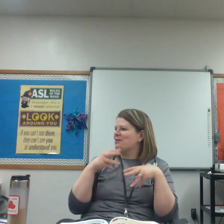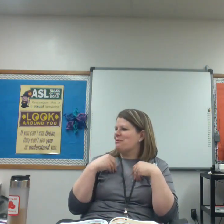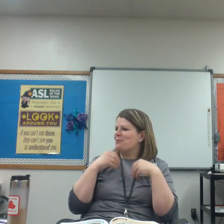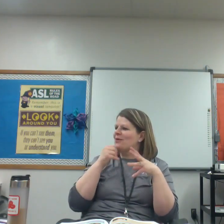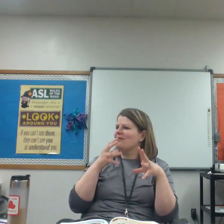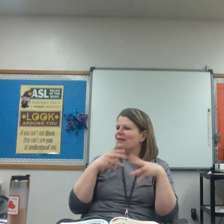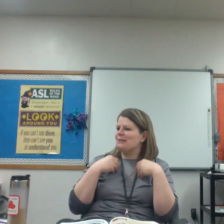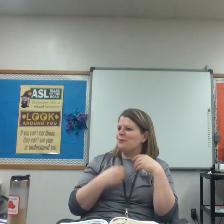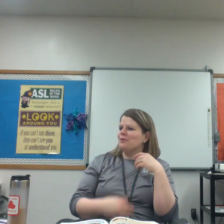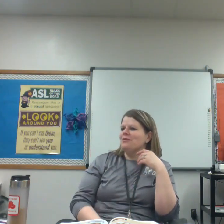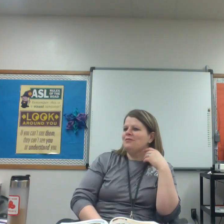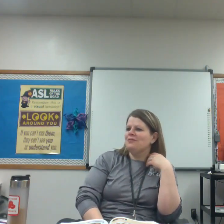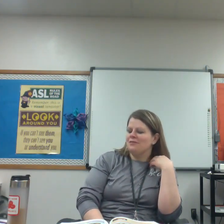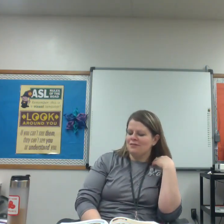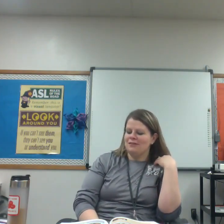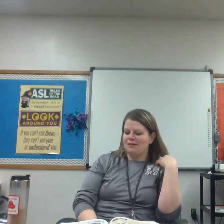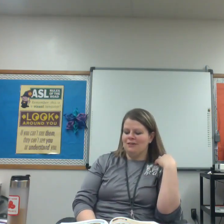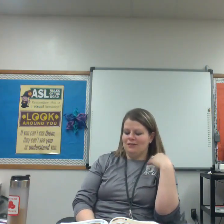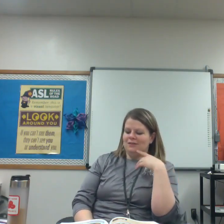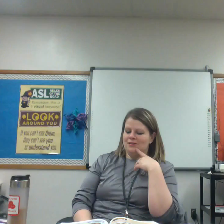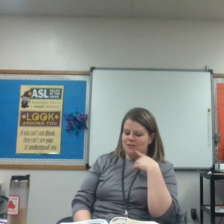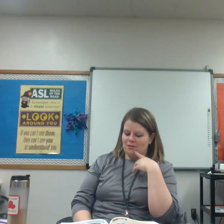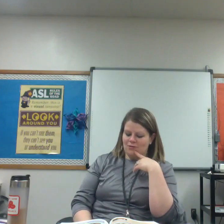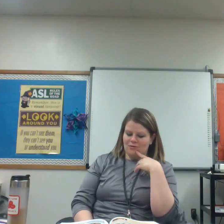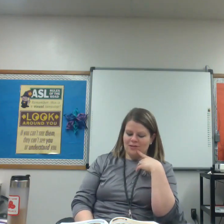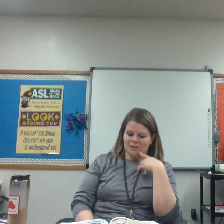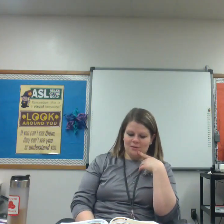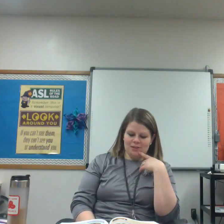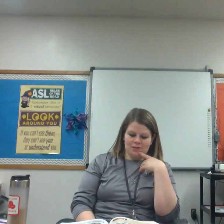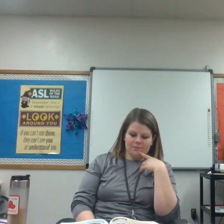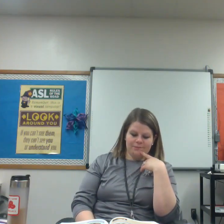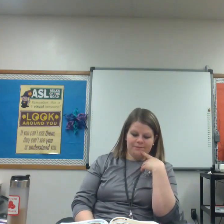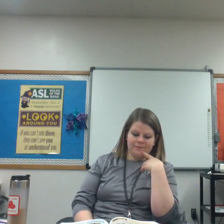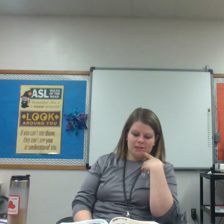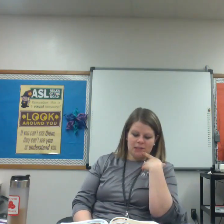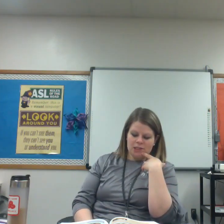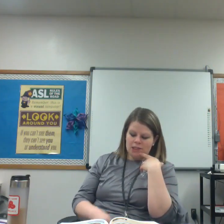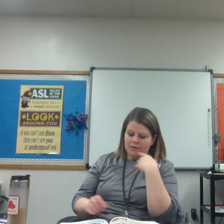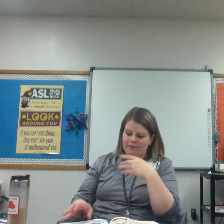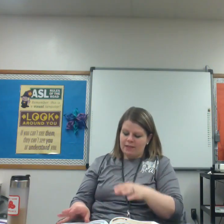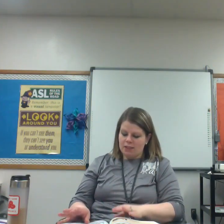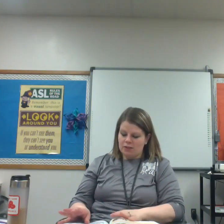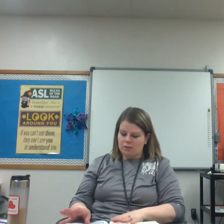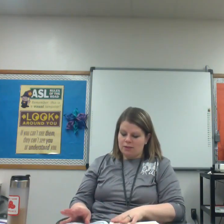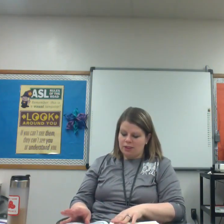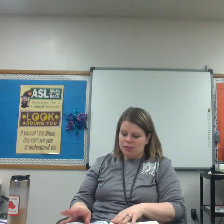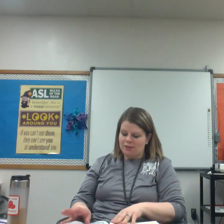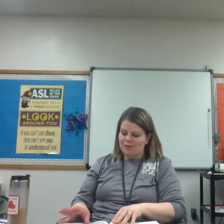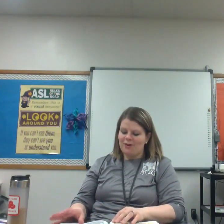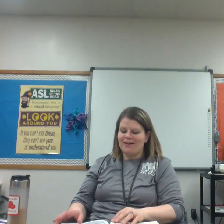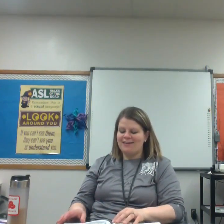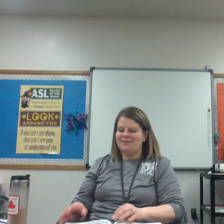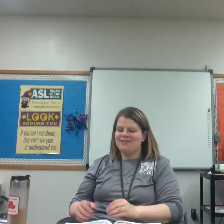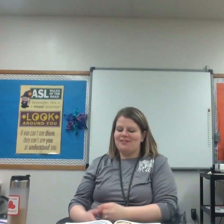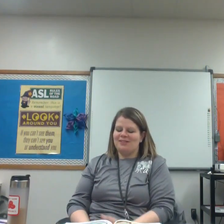satisfactory, it'd be like not acceptable. So that's a good question. Very good question. Oh, I think we should, just so I